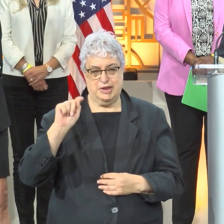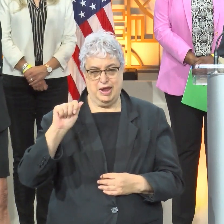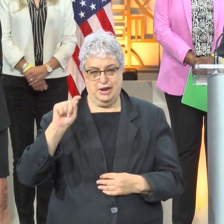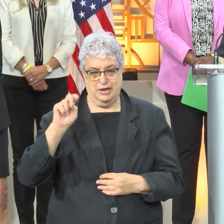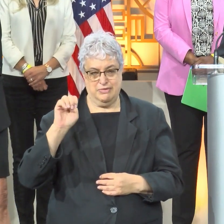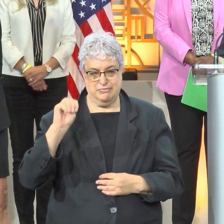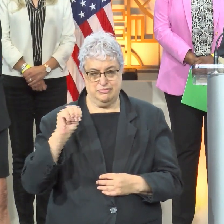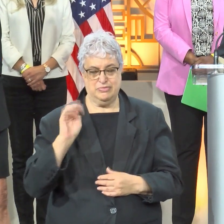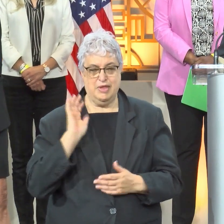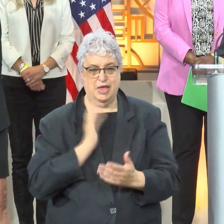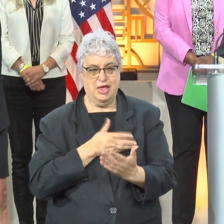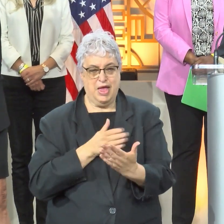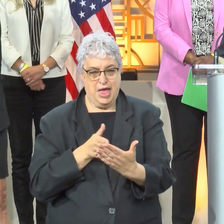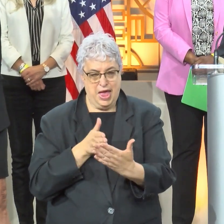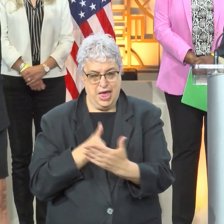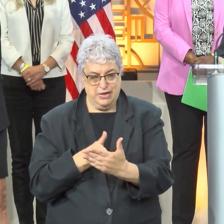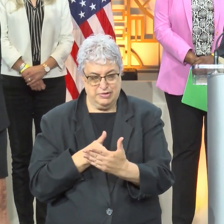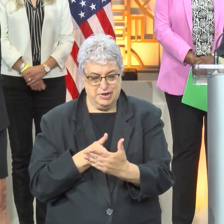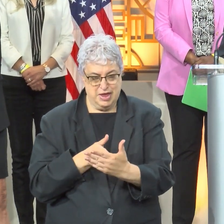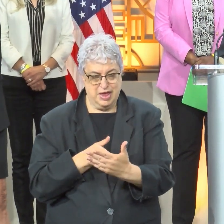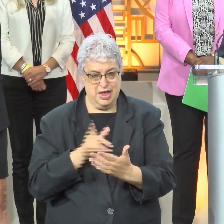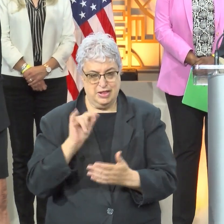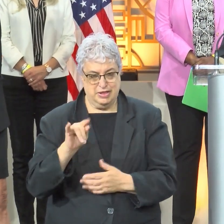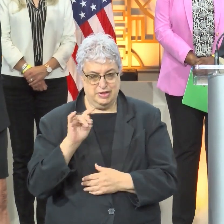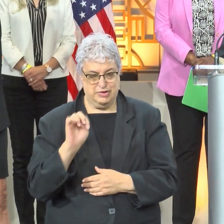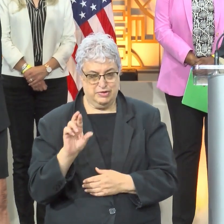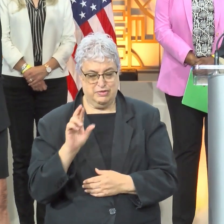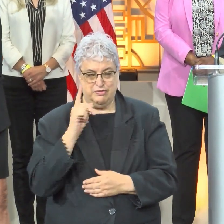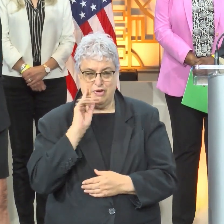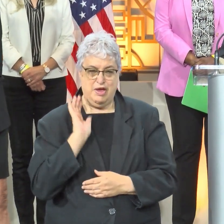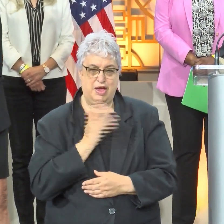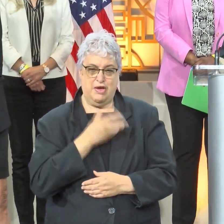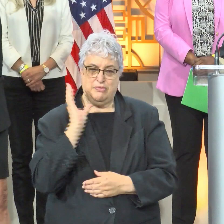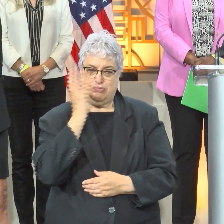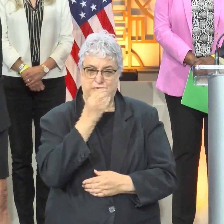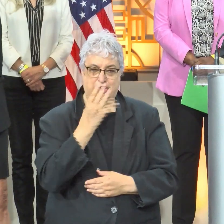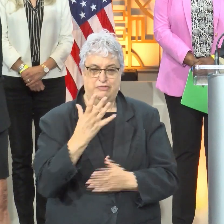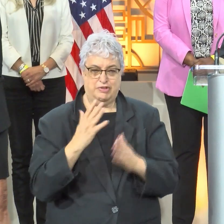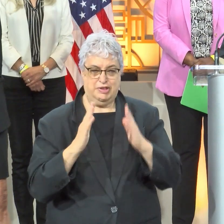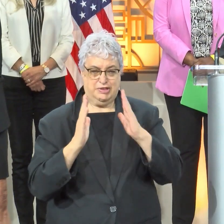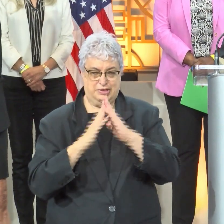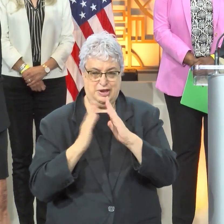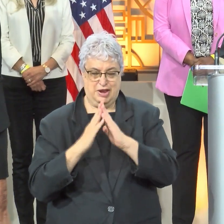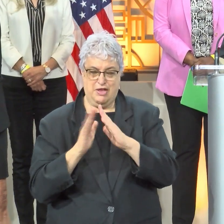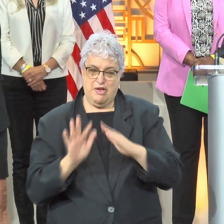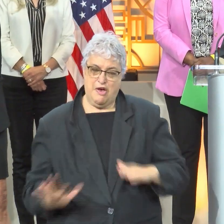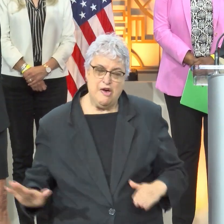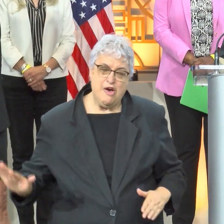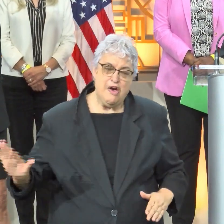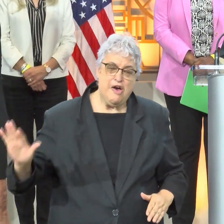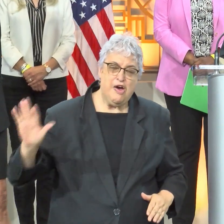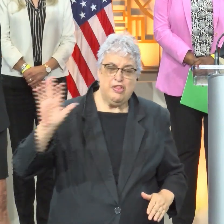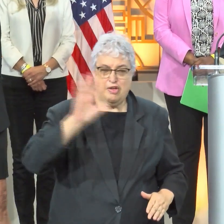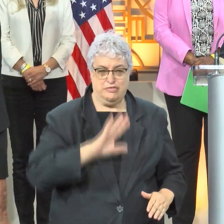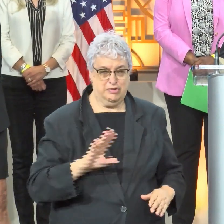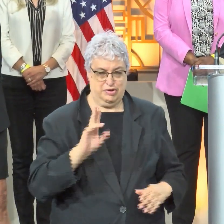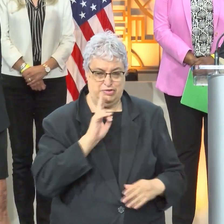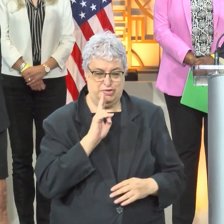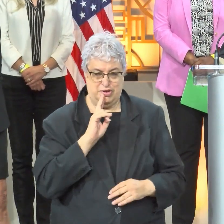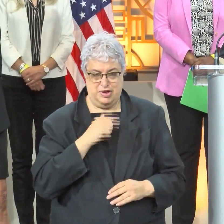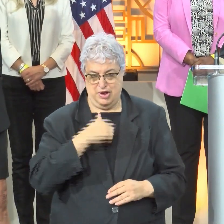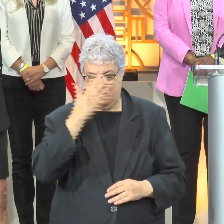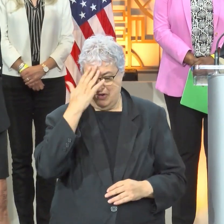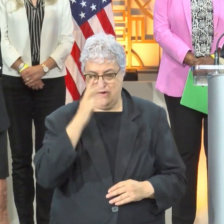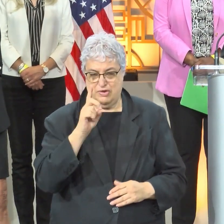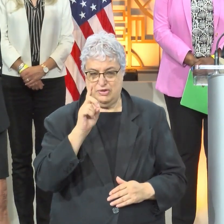our anti-litter effort for our beautiful city. And this is a citywide effort. I know she's a